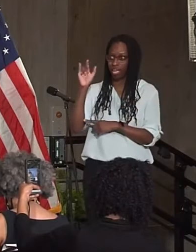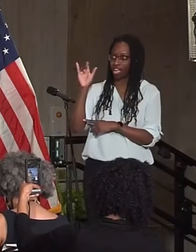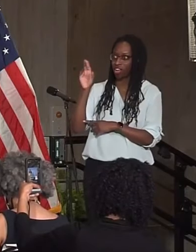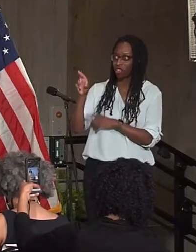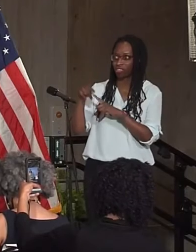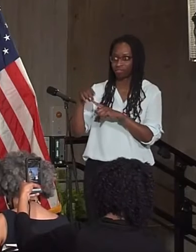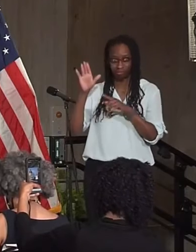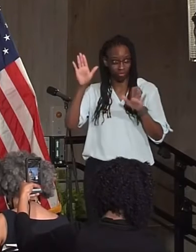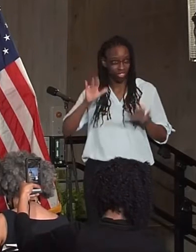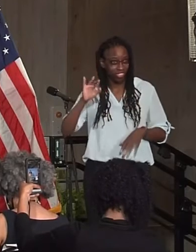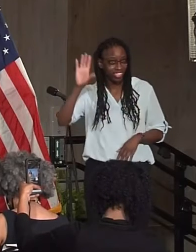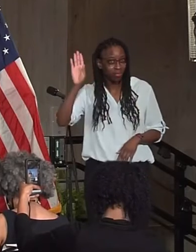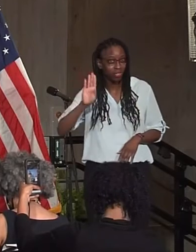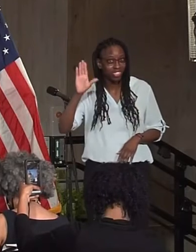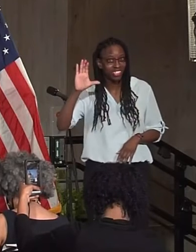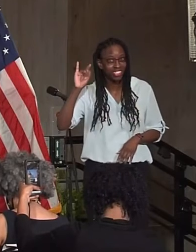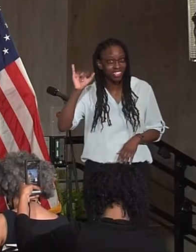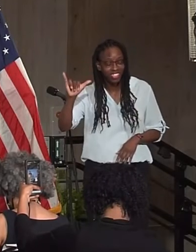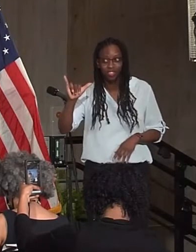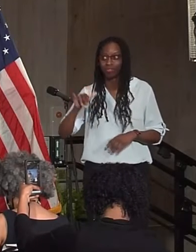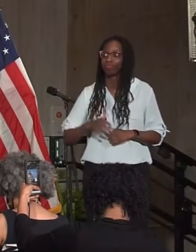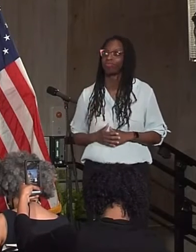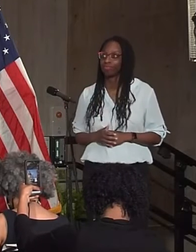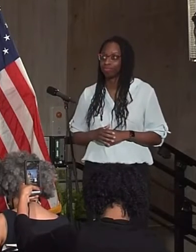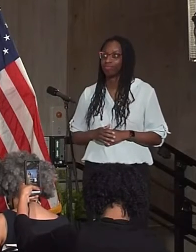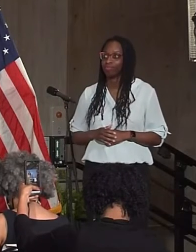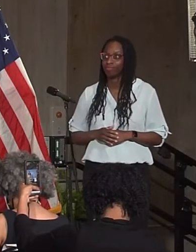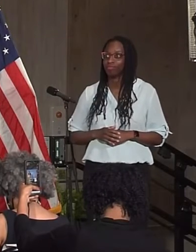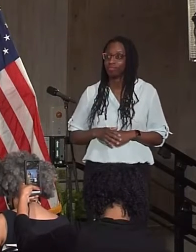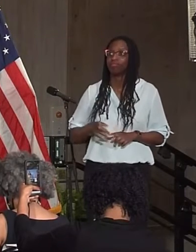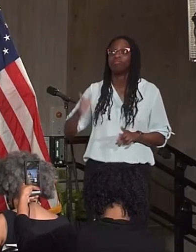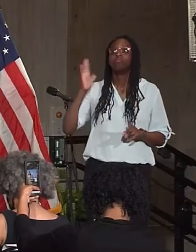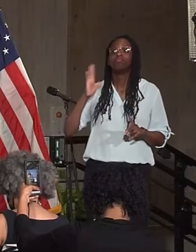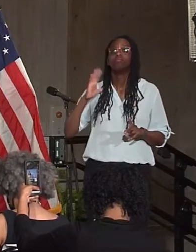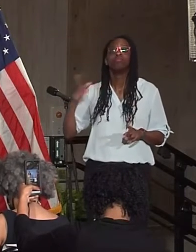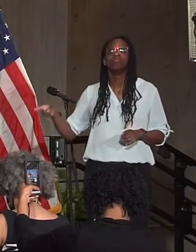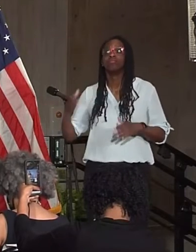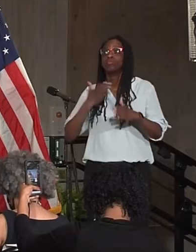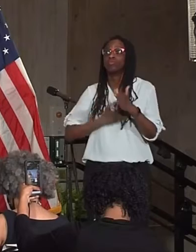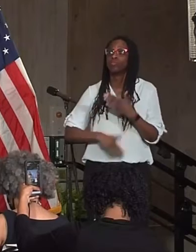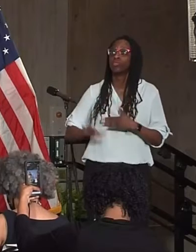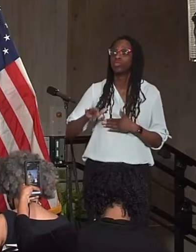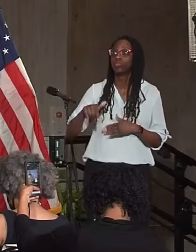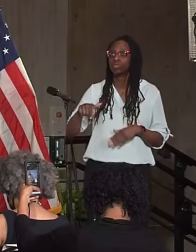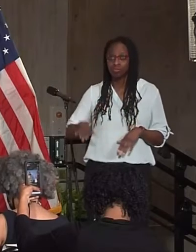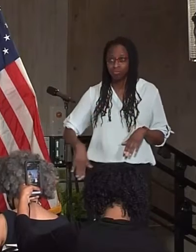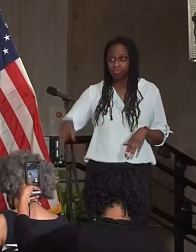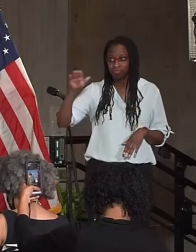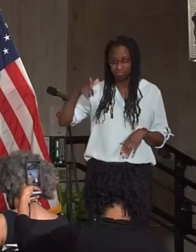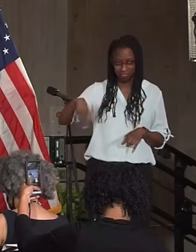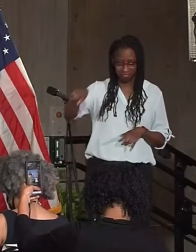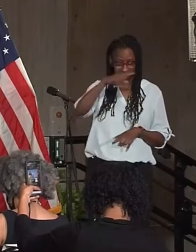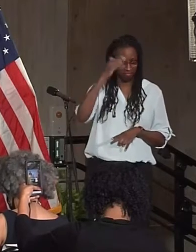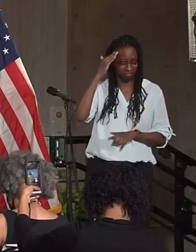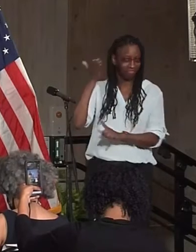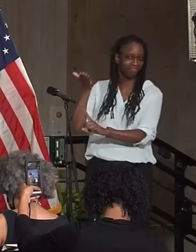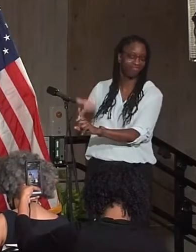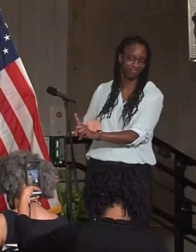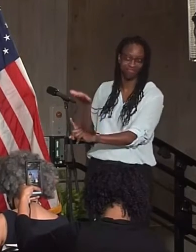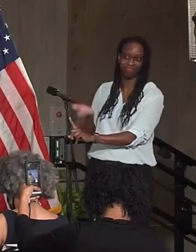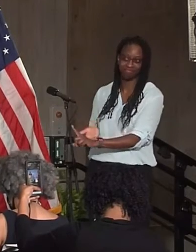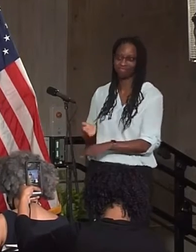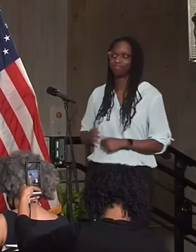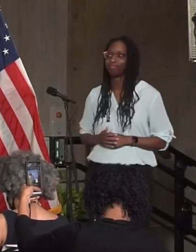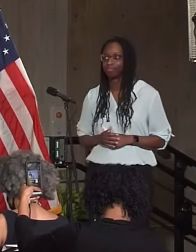But before she was formed in the womb, you knew her. And while prayers for